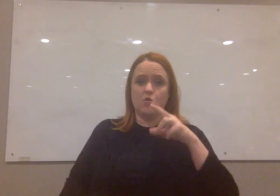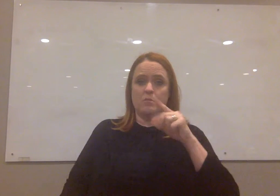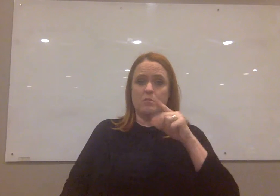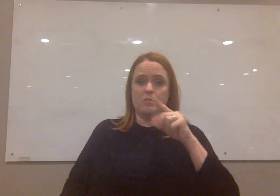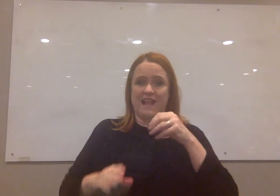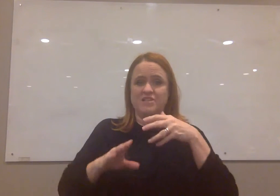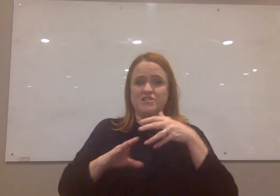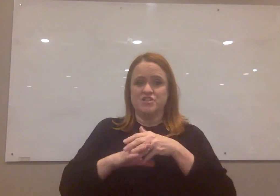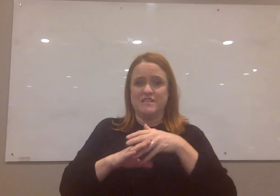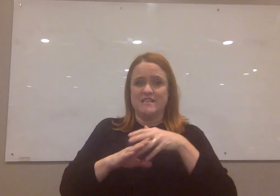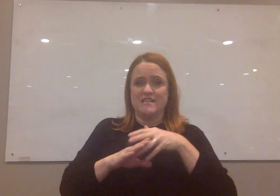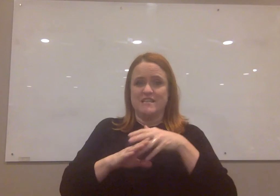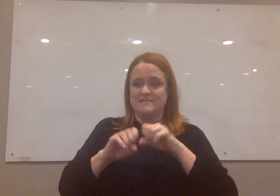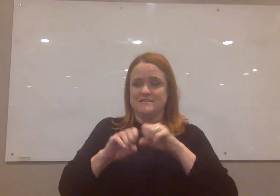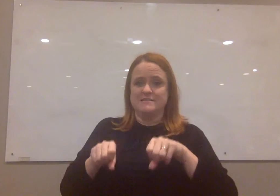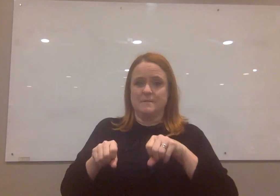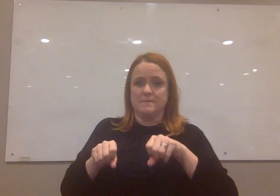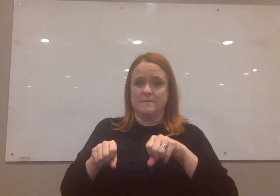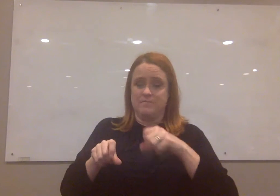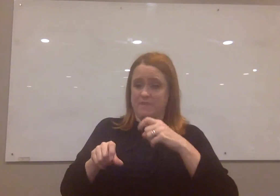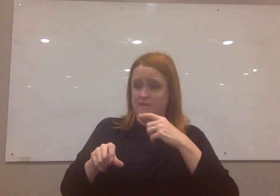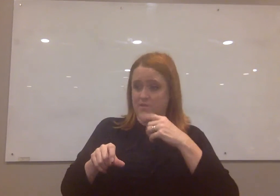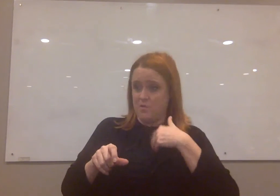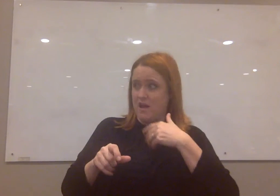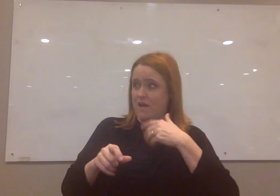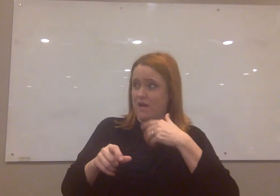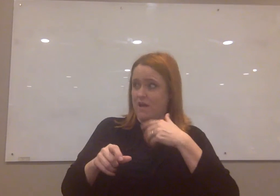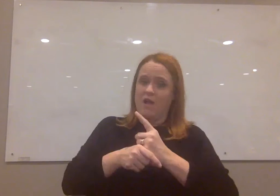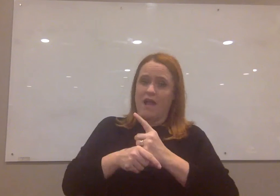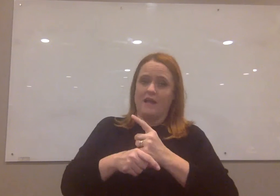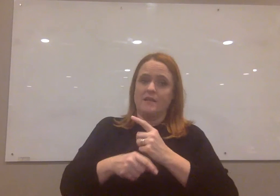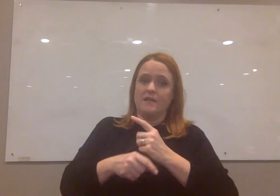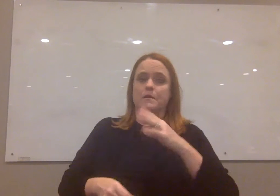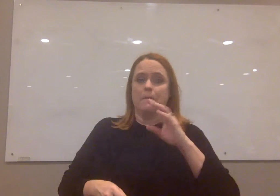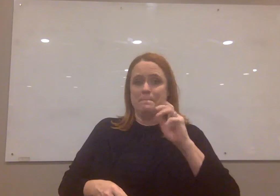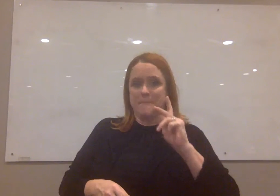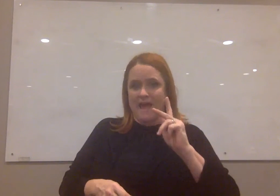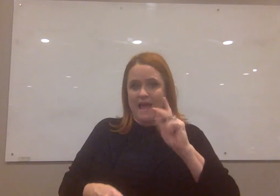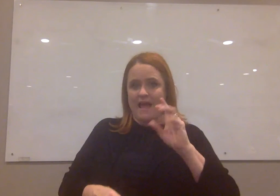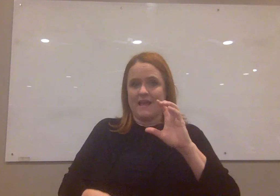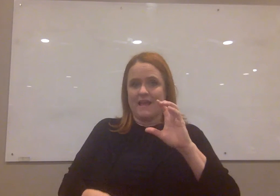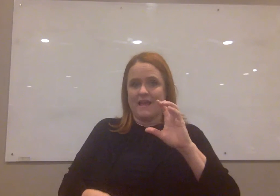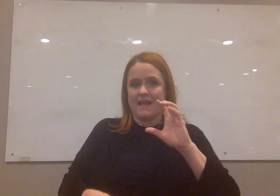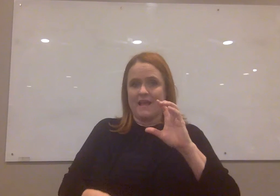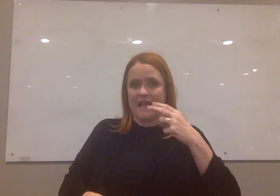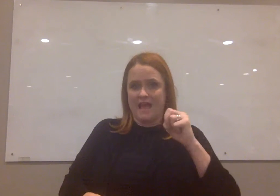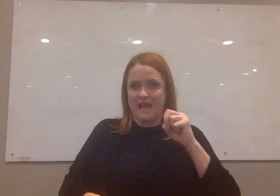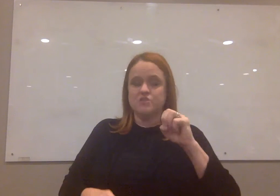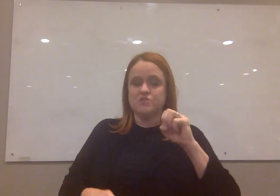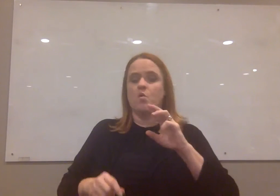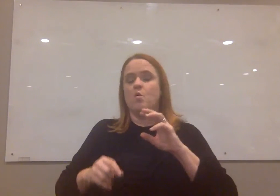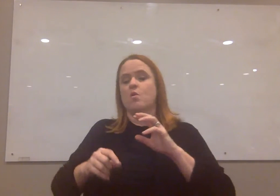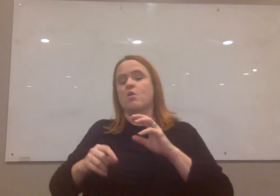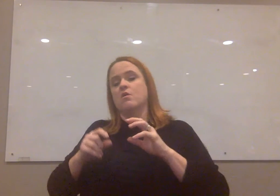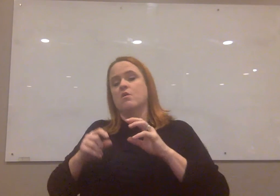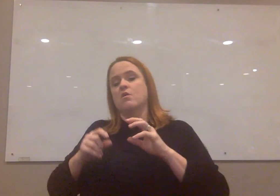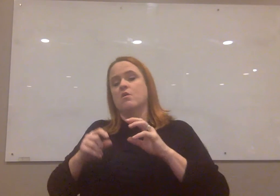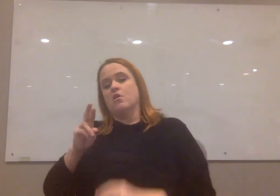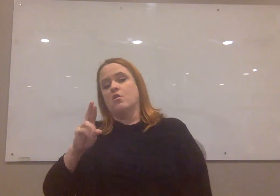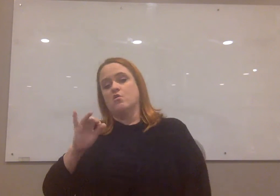forever. You have a write-back cache or a write-through cache, right? And so very often you want to write to a journal, but read